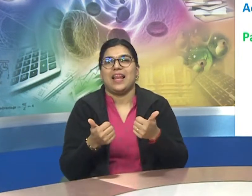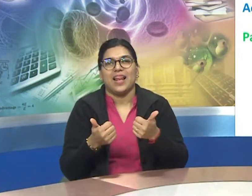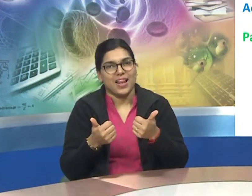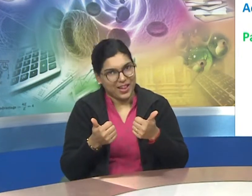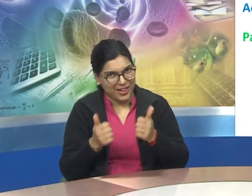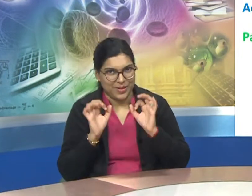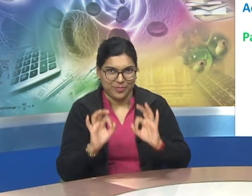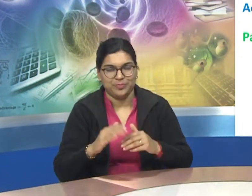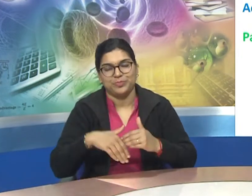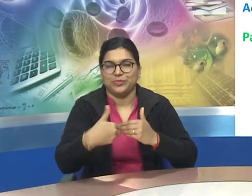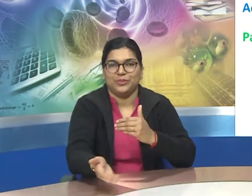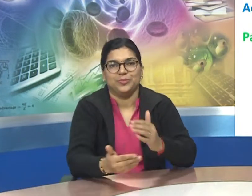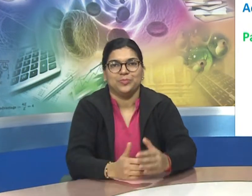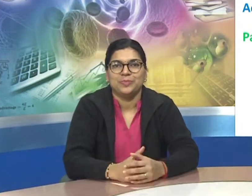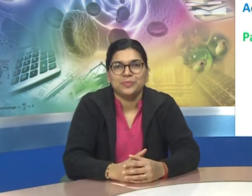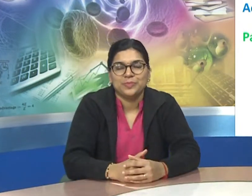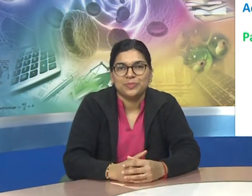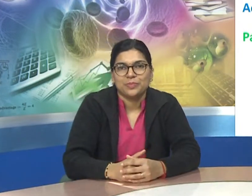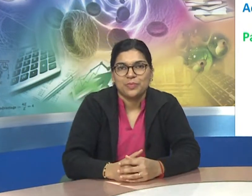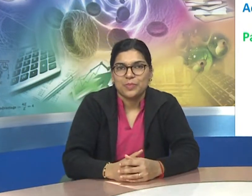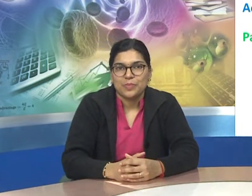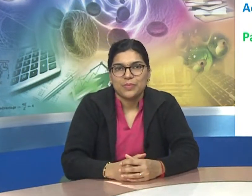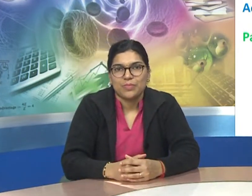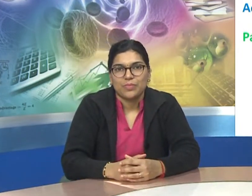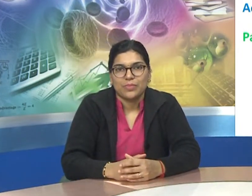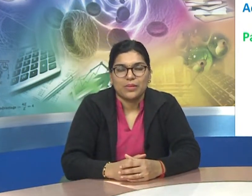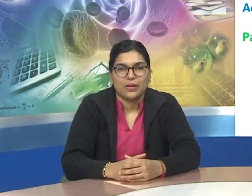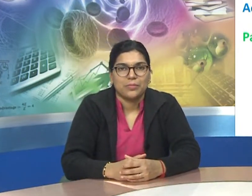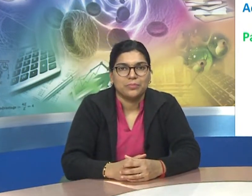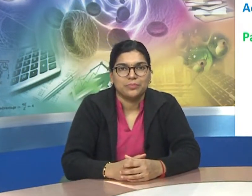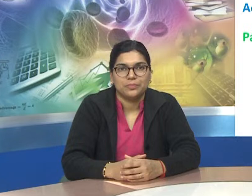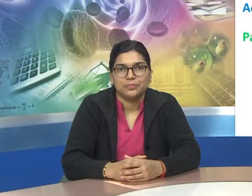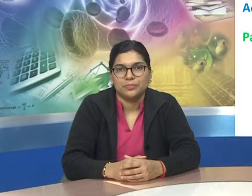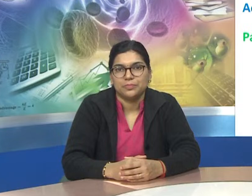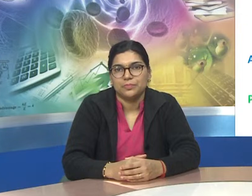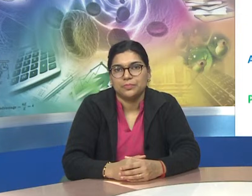You can easily understand the word by, how it is used here.